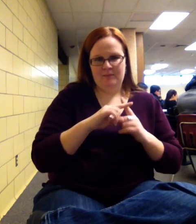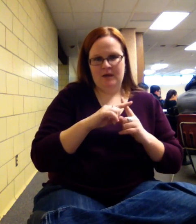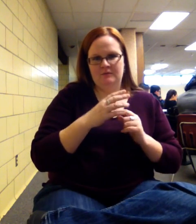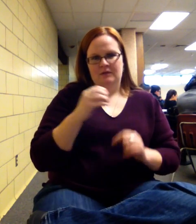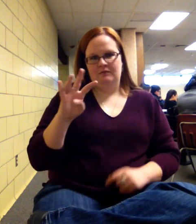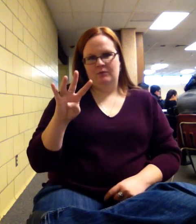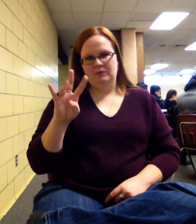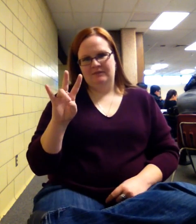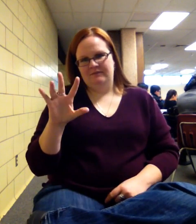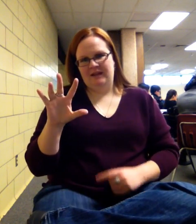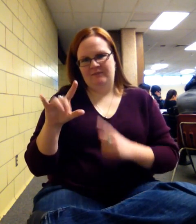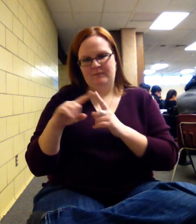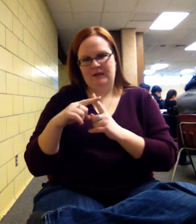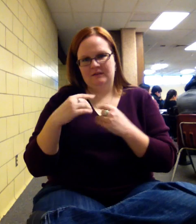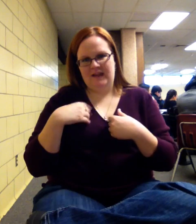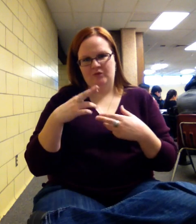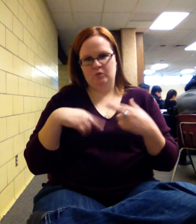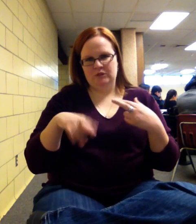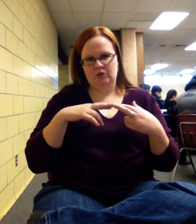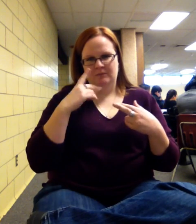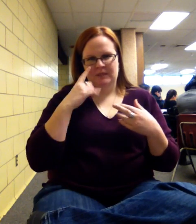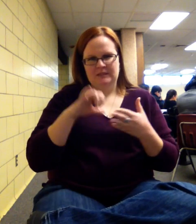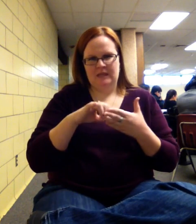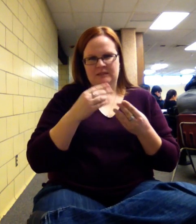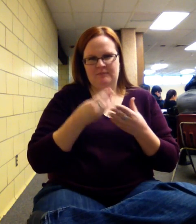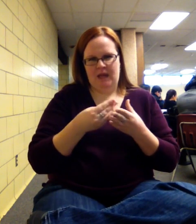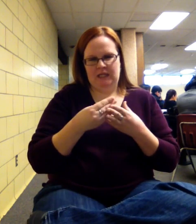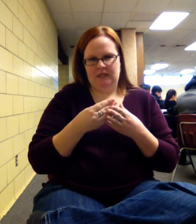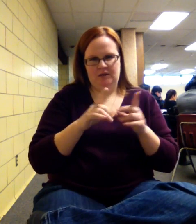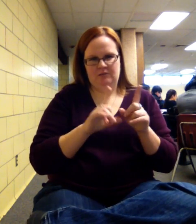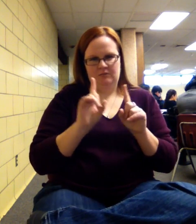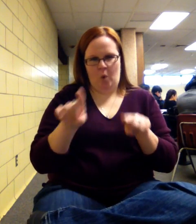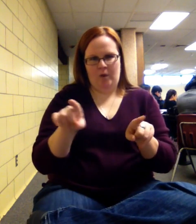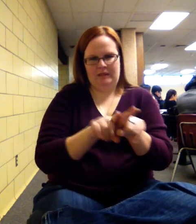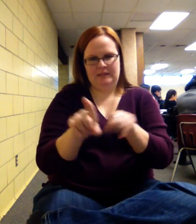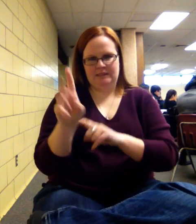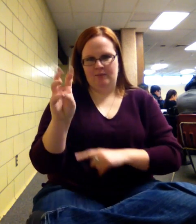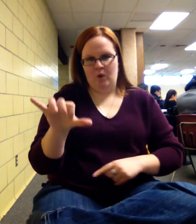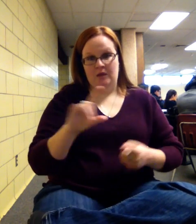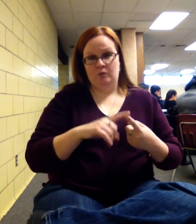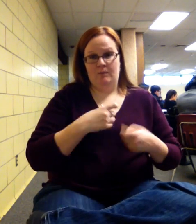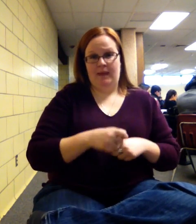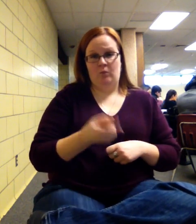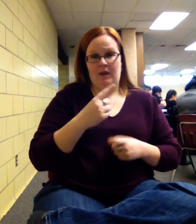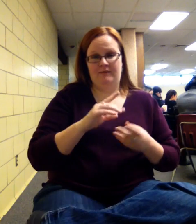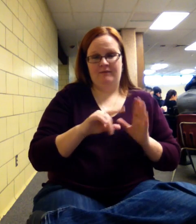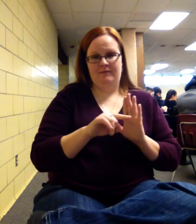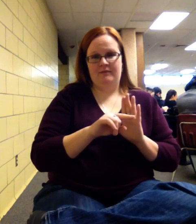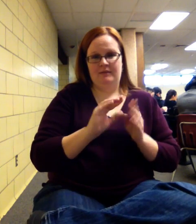475 positive and have a return, because that's money going the same way. So to make one of the numbers negative, let's pretend like we're making the